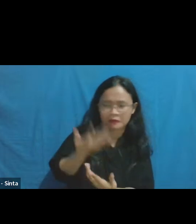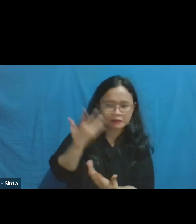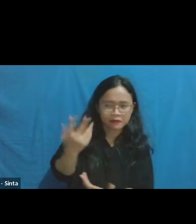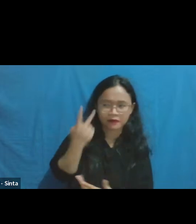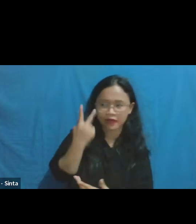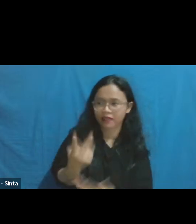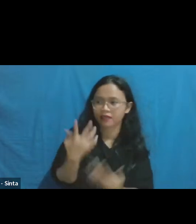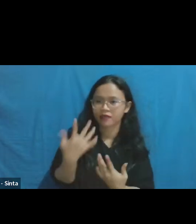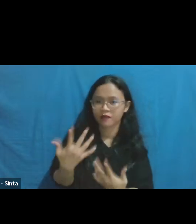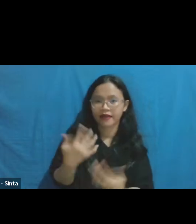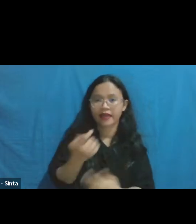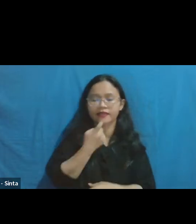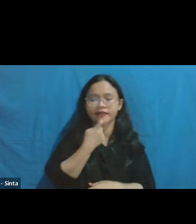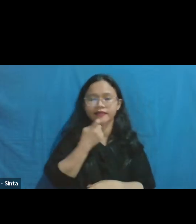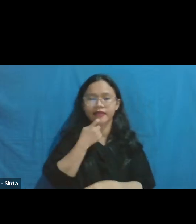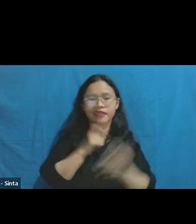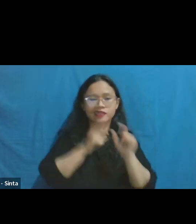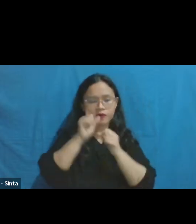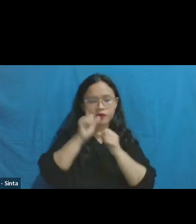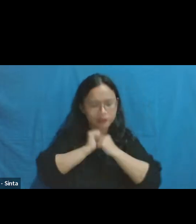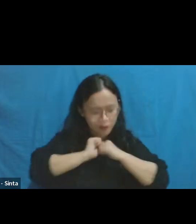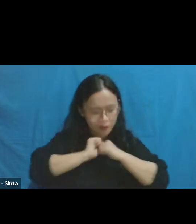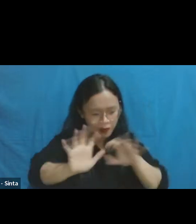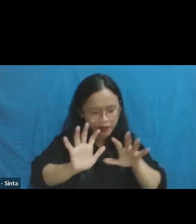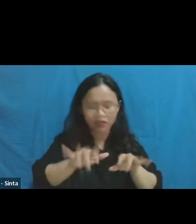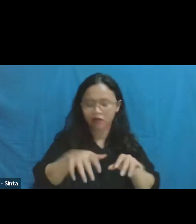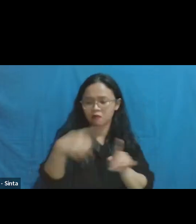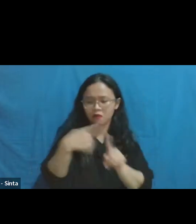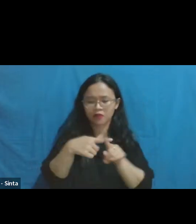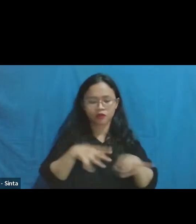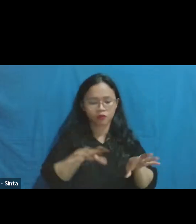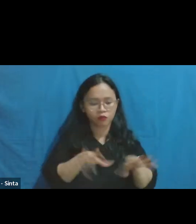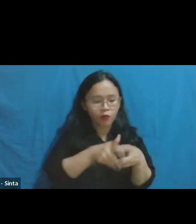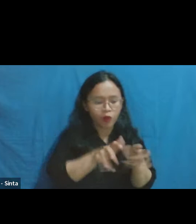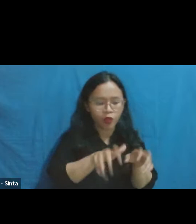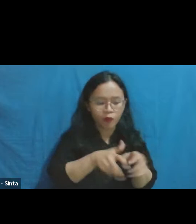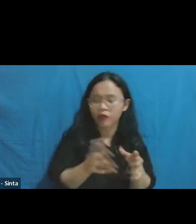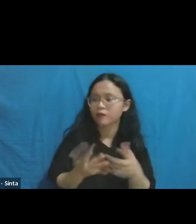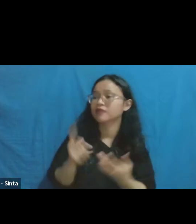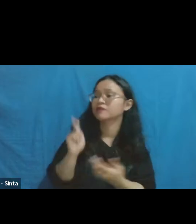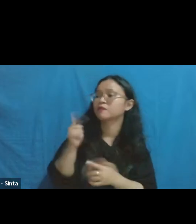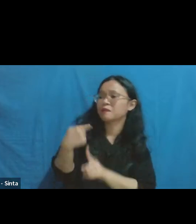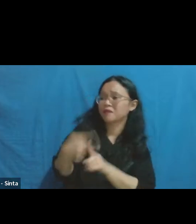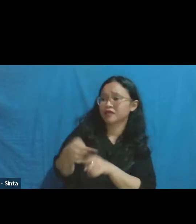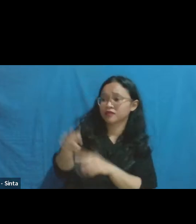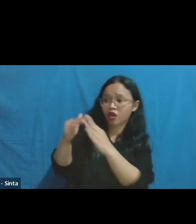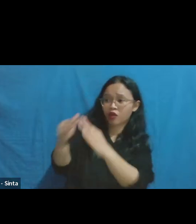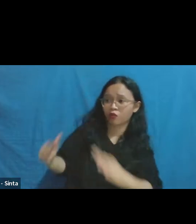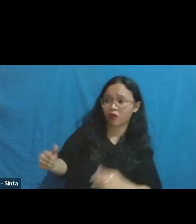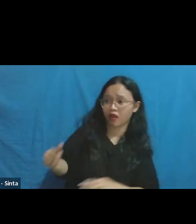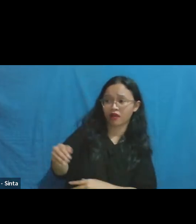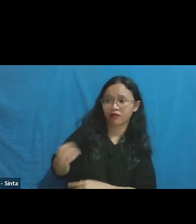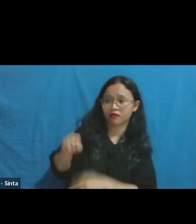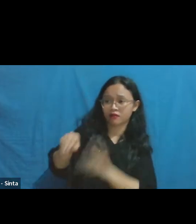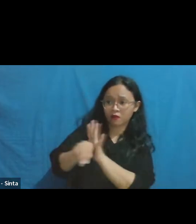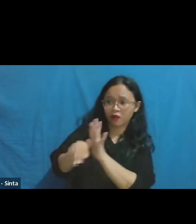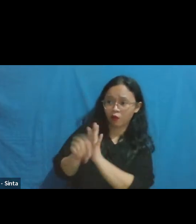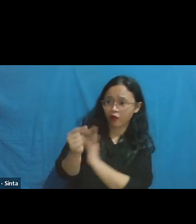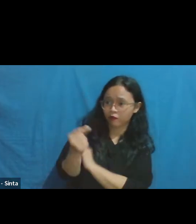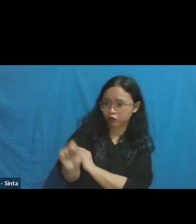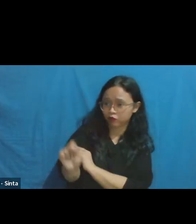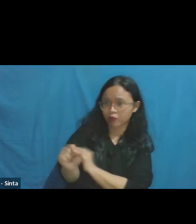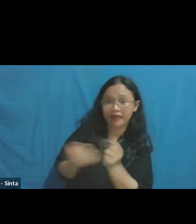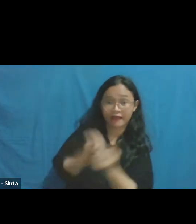you've been part of the movement since 2019 to